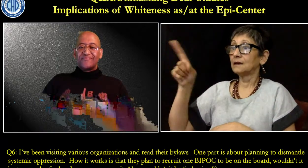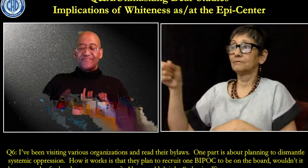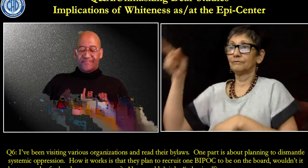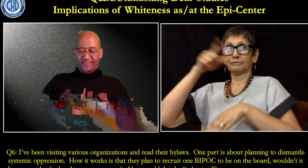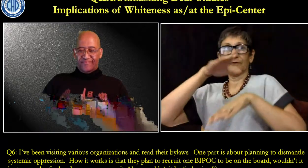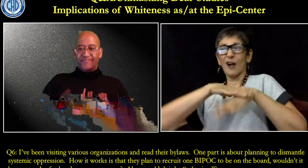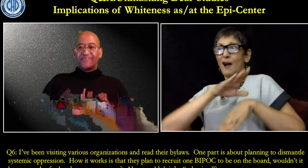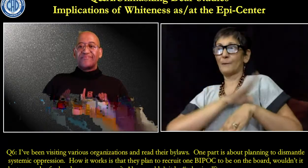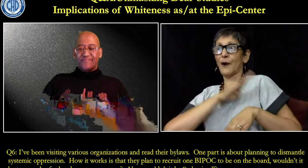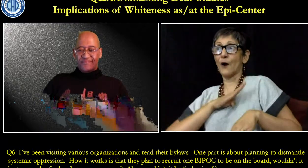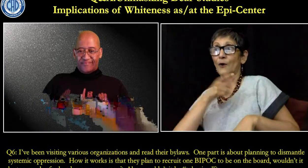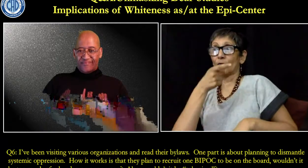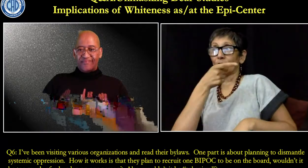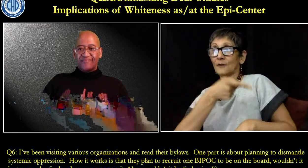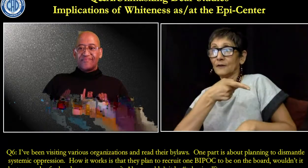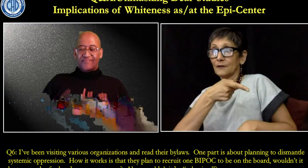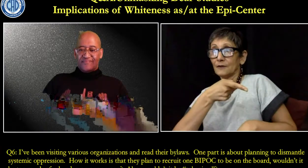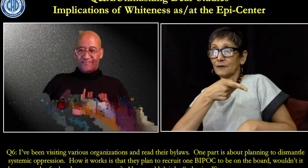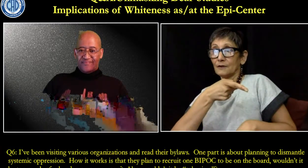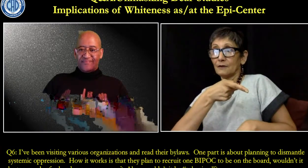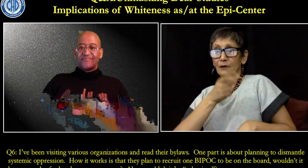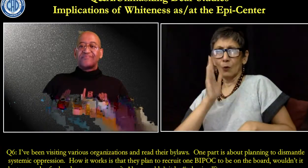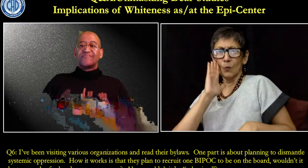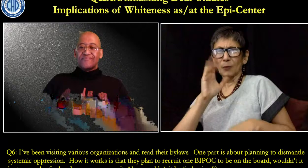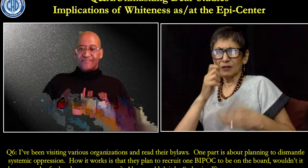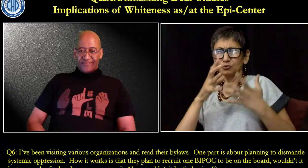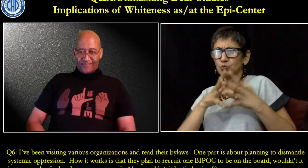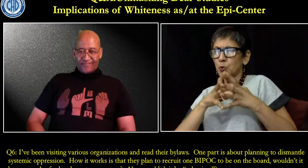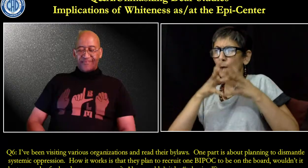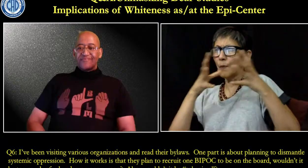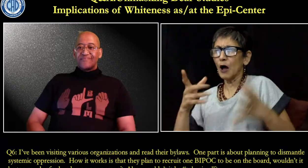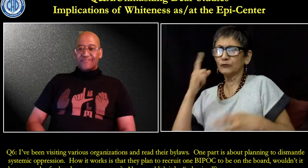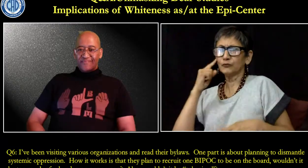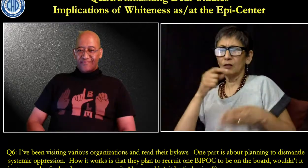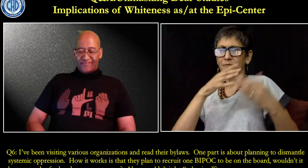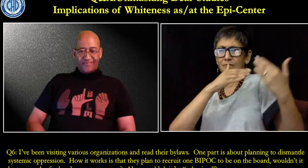one BIPOC to be on their board.